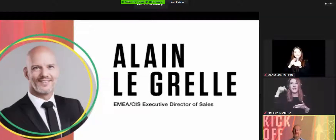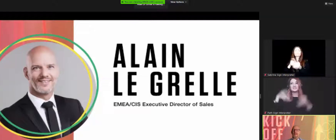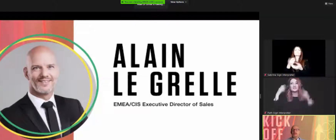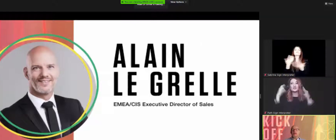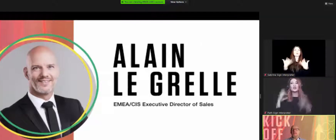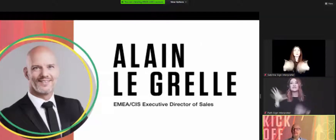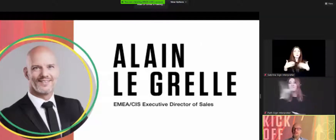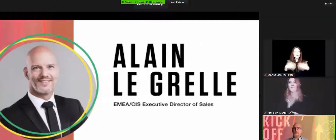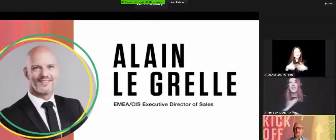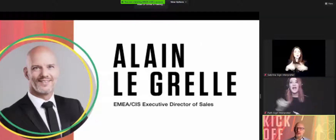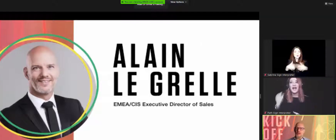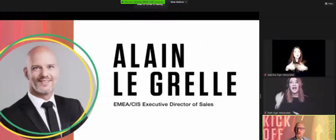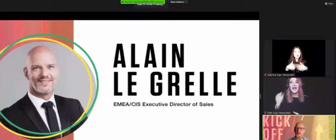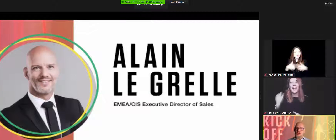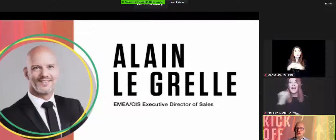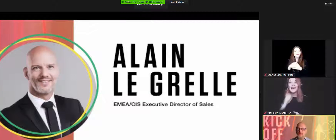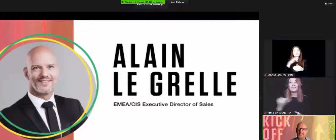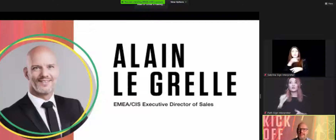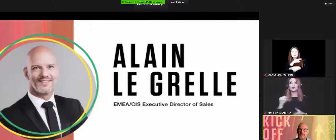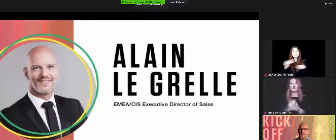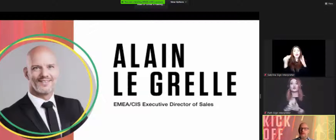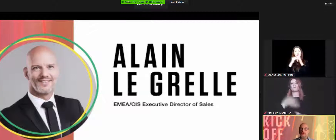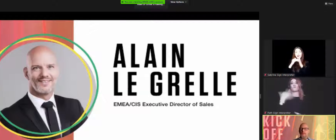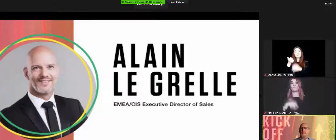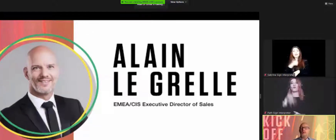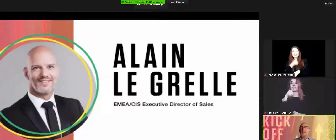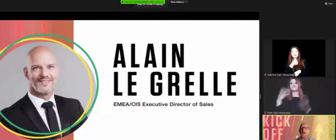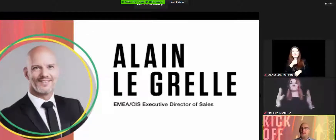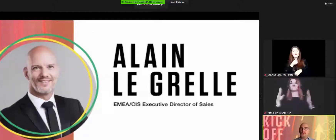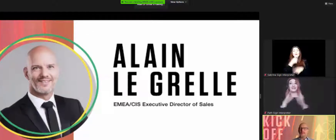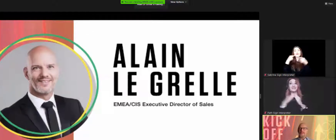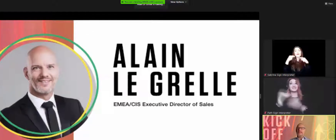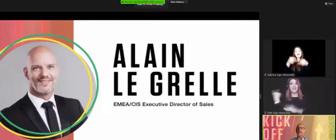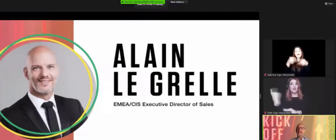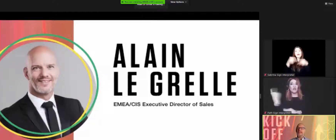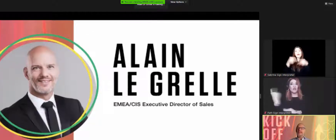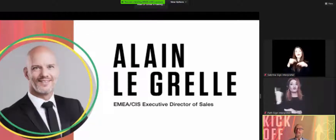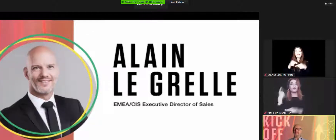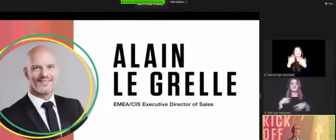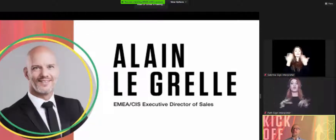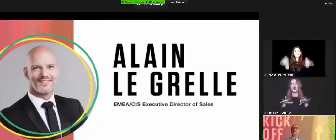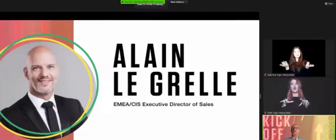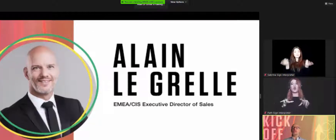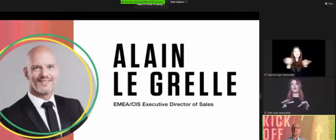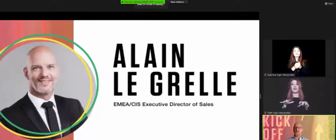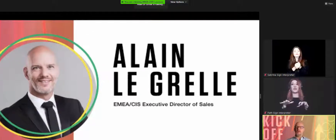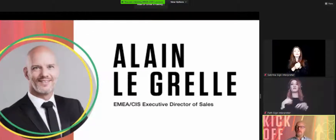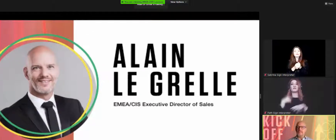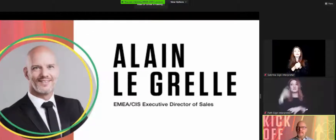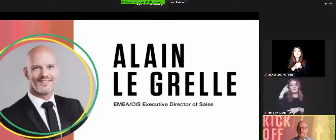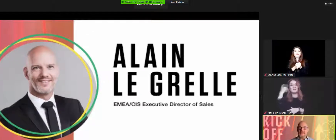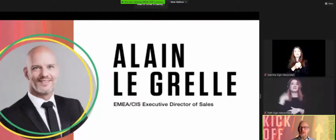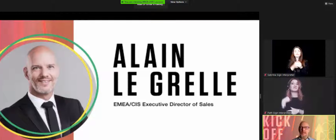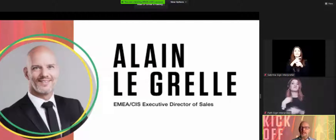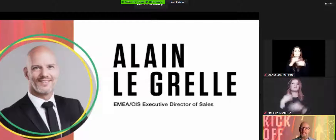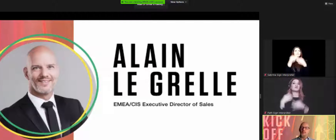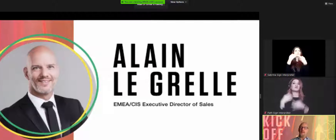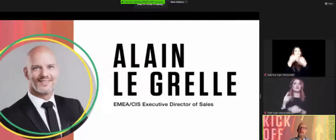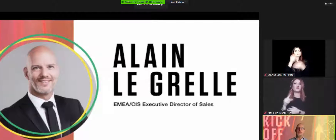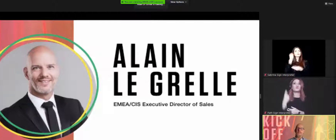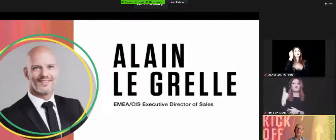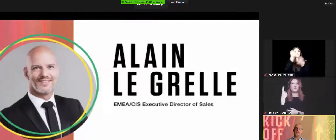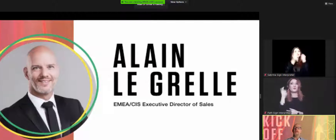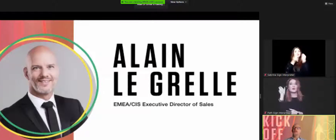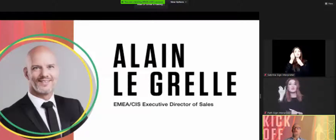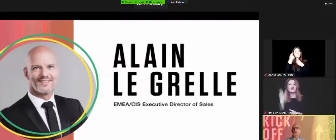think, oh, maybe I'm just one of the 10 of one of the 100 here who are listening to an amazing training who will